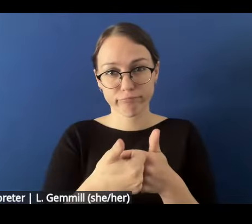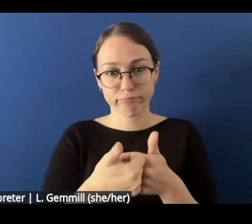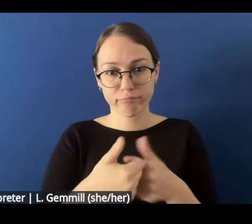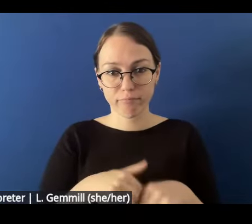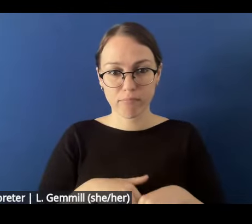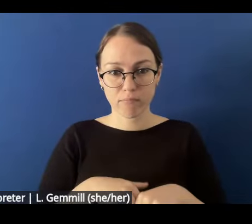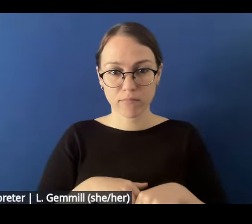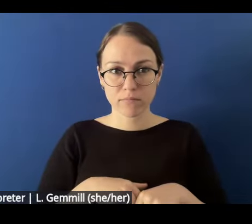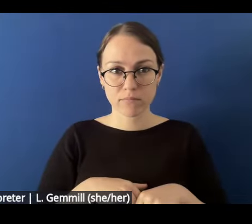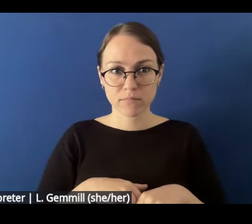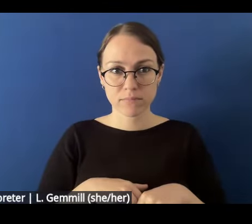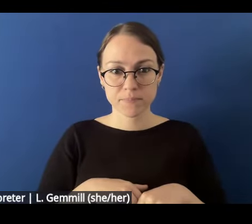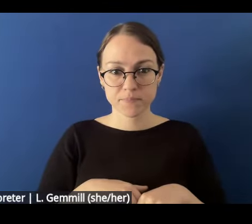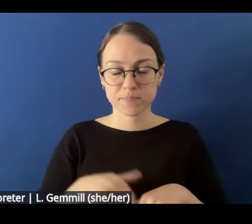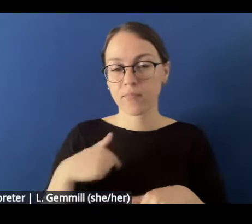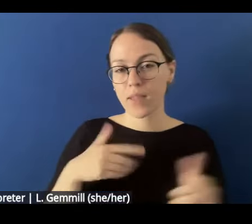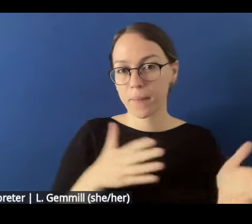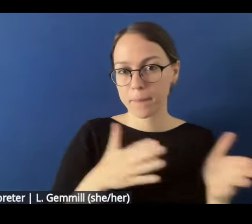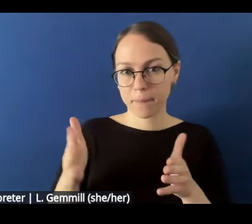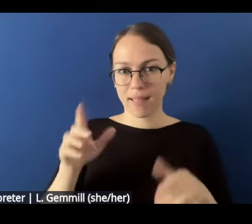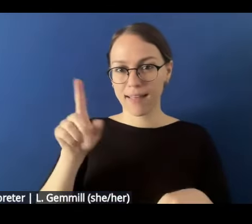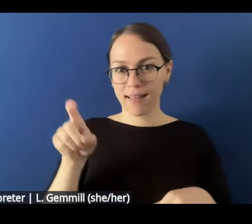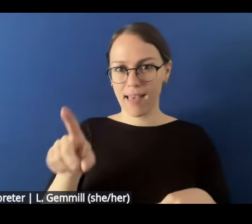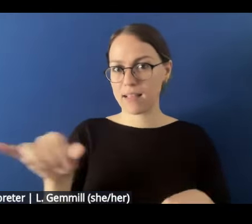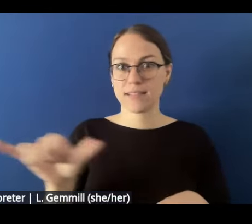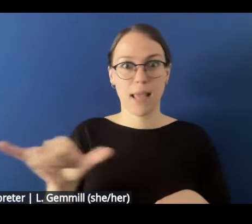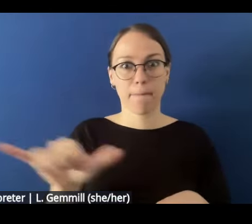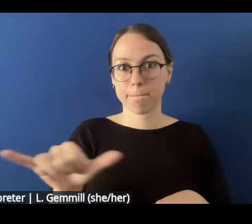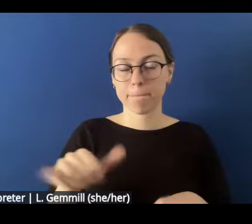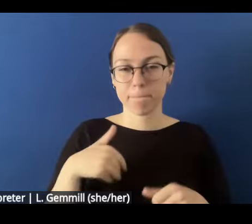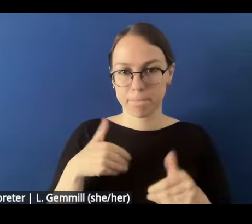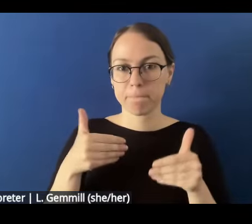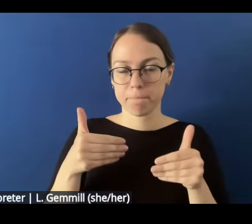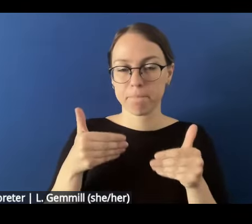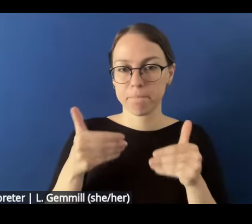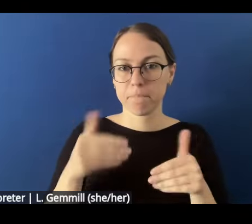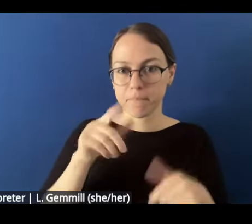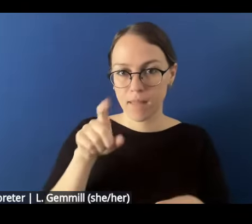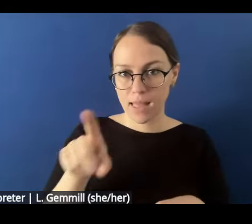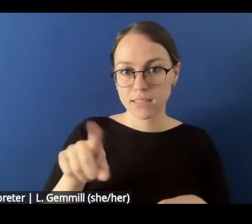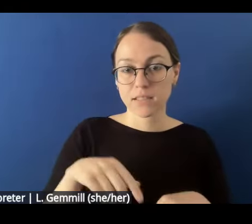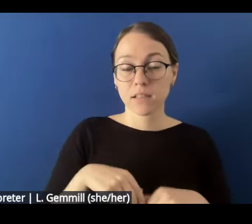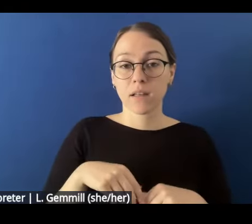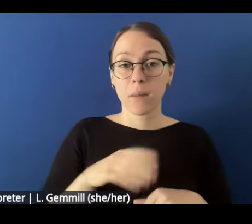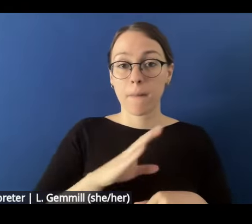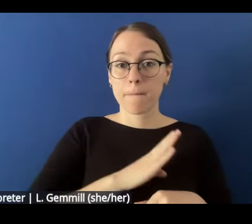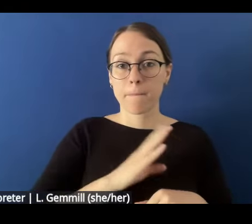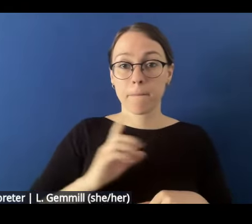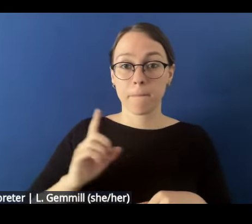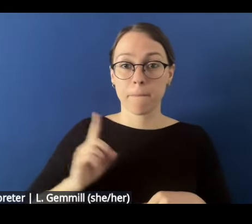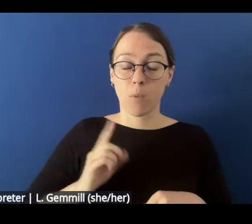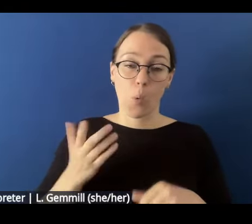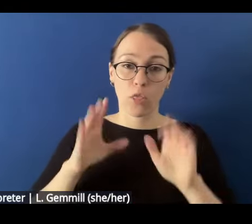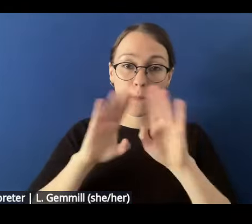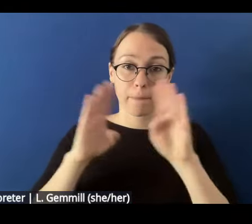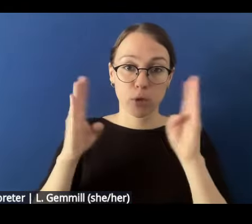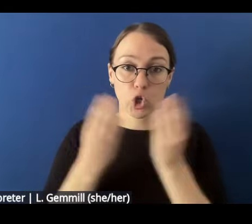so I was going to ask almost the same question, so I'll combine mine. The board, the Bureau could